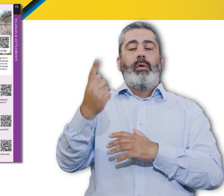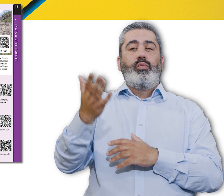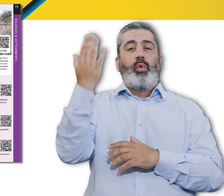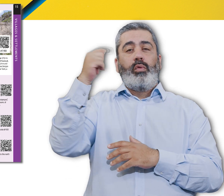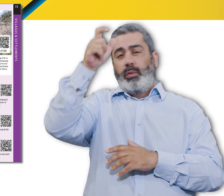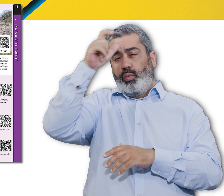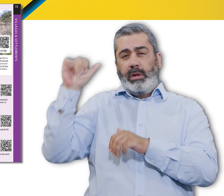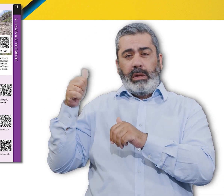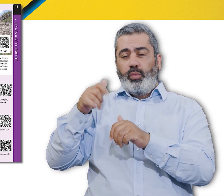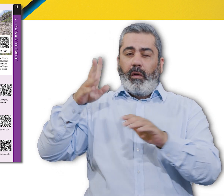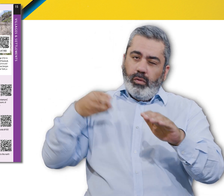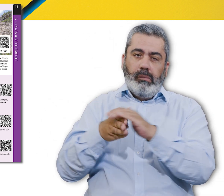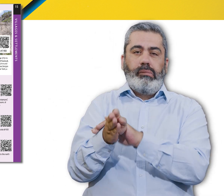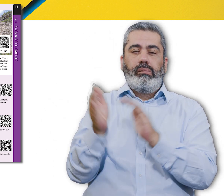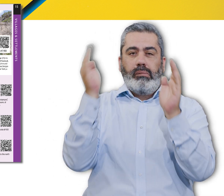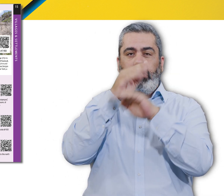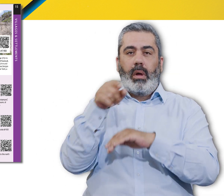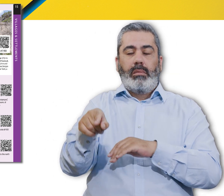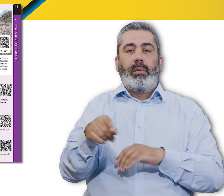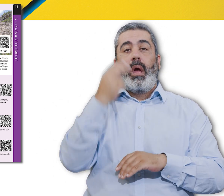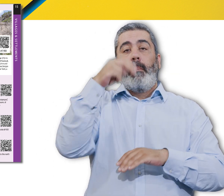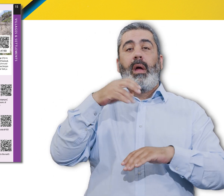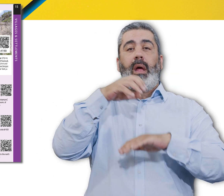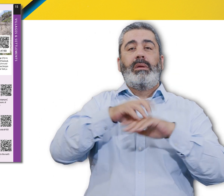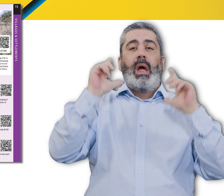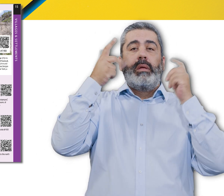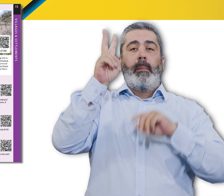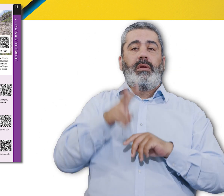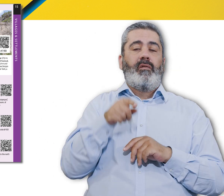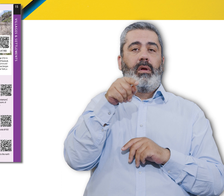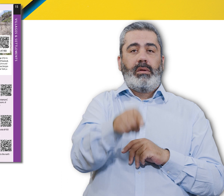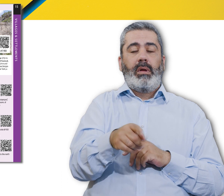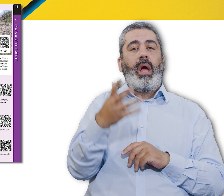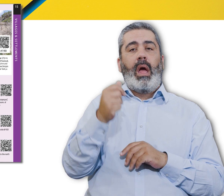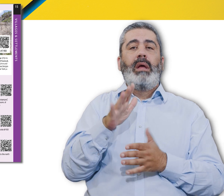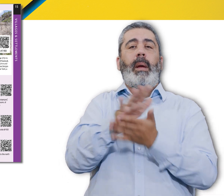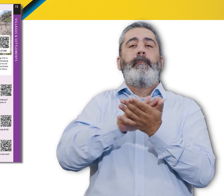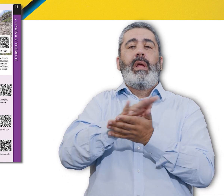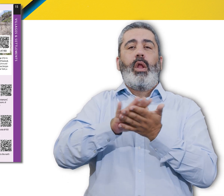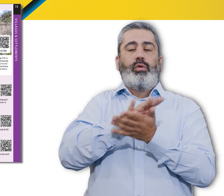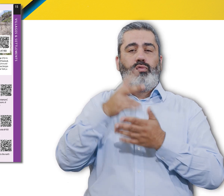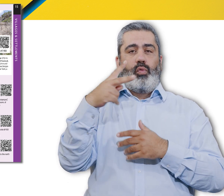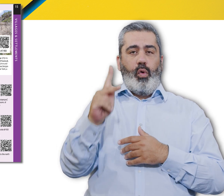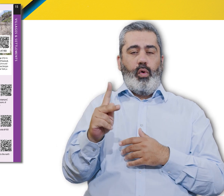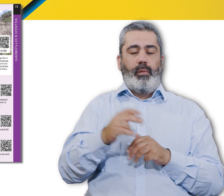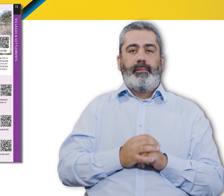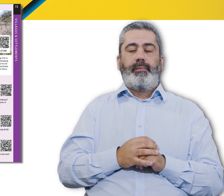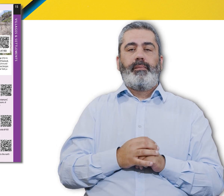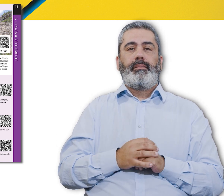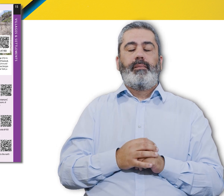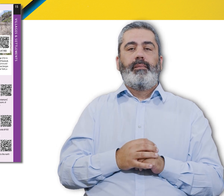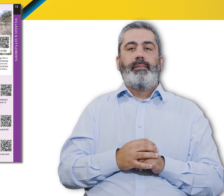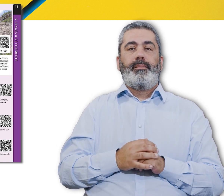St. Porskivi and the Mill of Kukaras. Kirpasovo, number 104. Kirpasovo